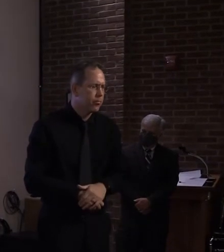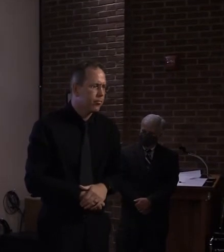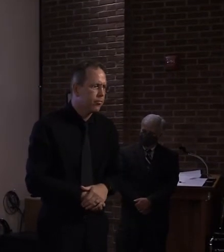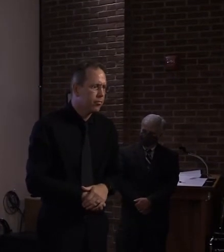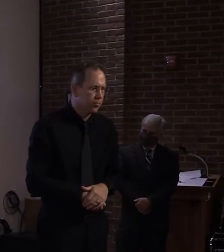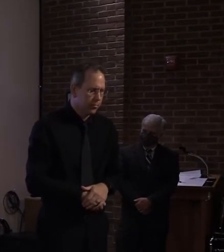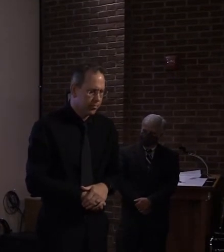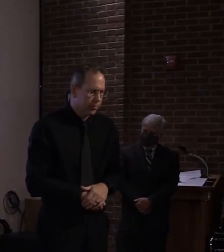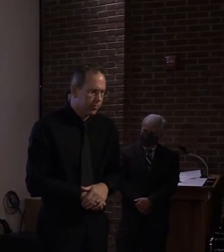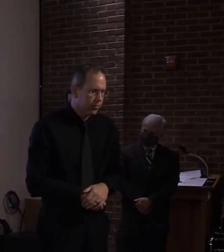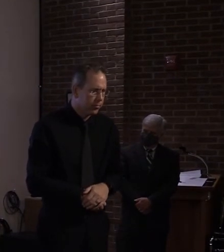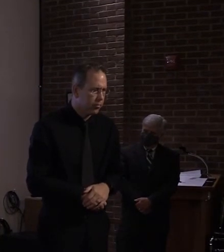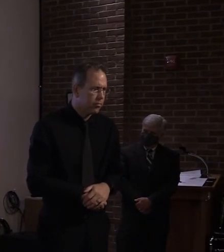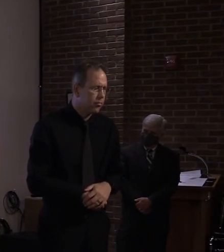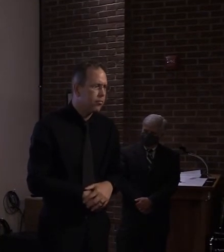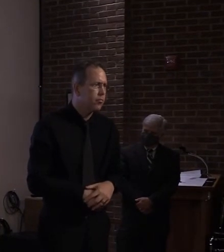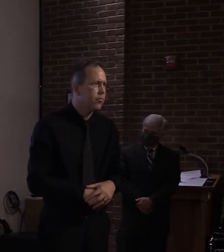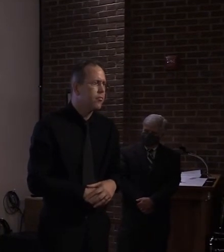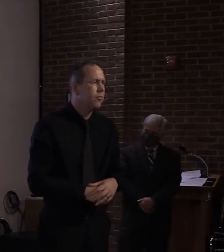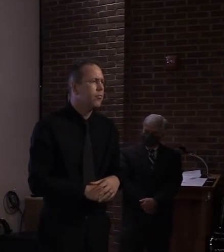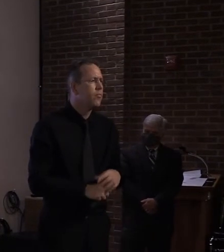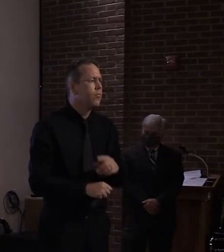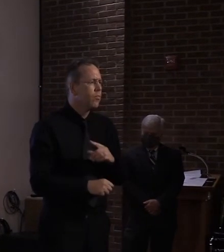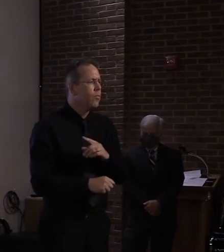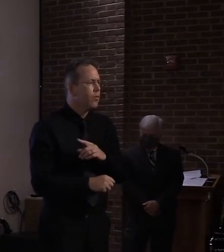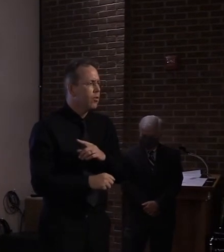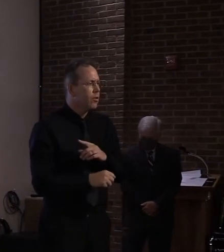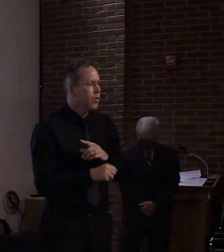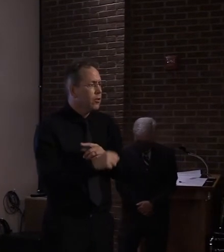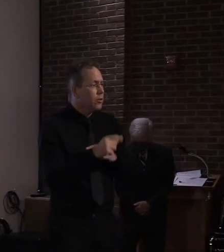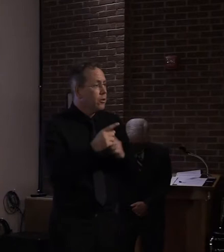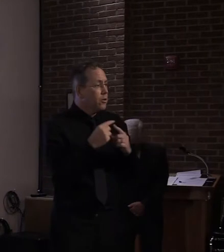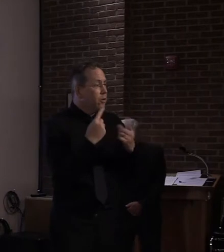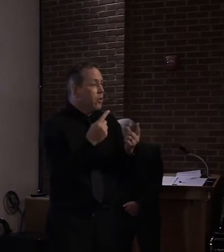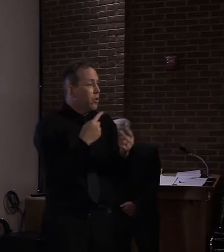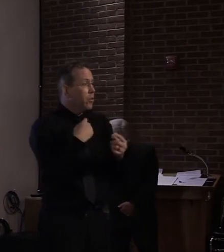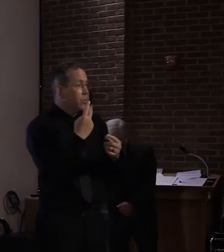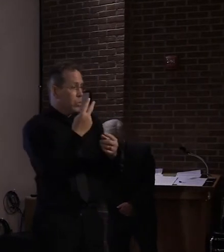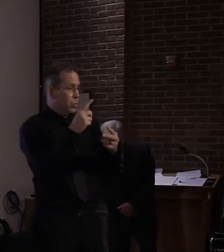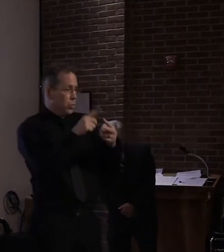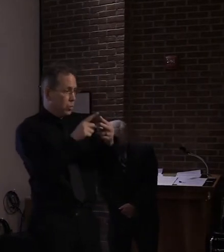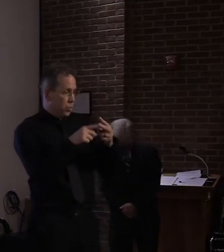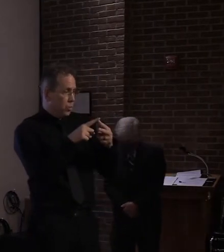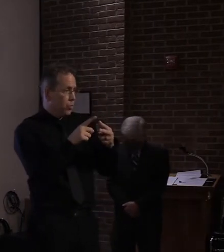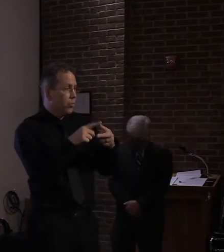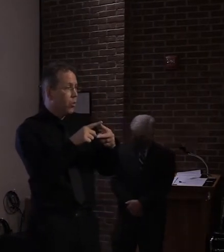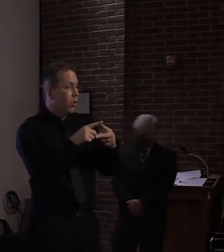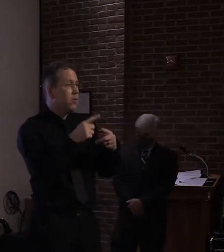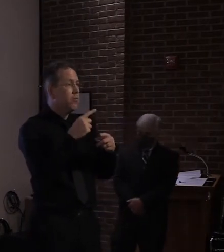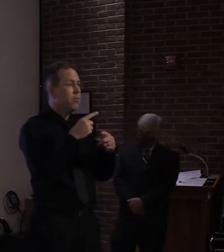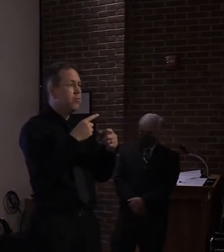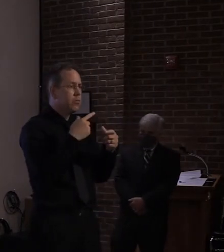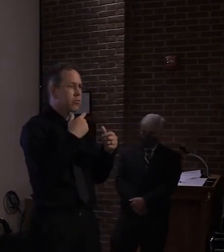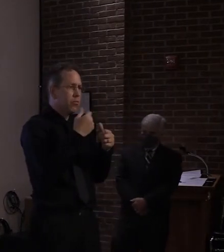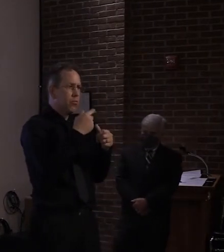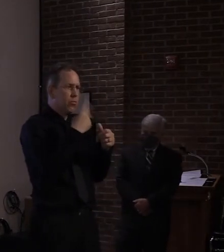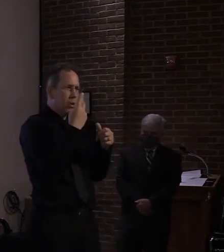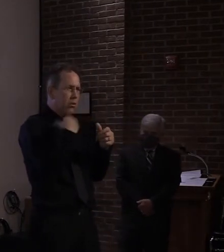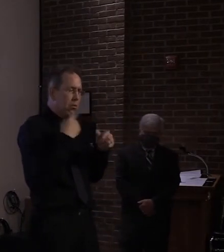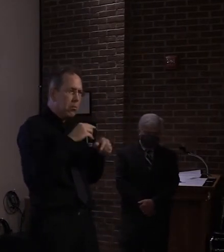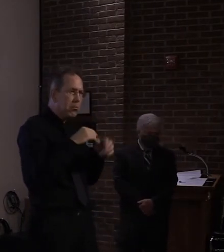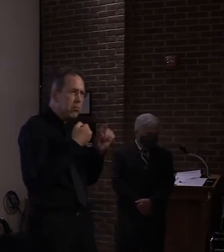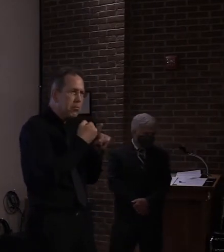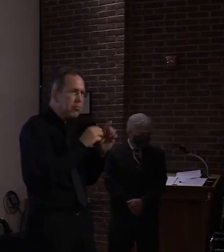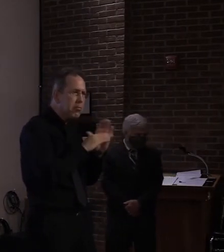So we've had two experiences to flatten the curve. When the virus first presented